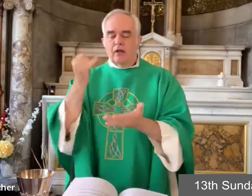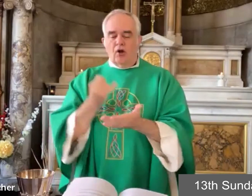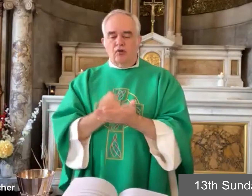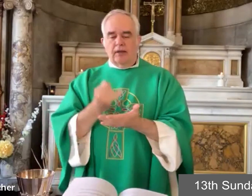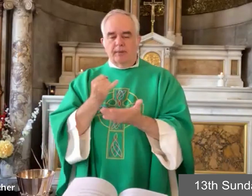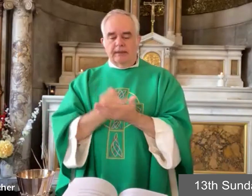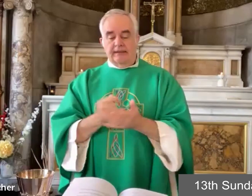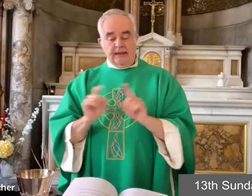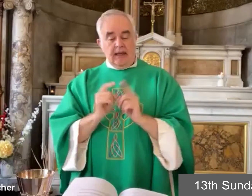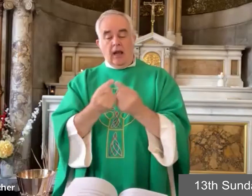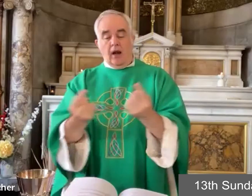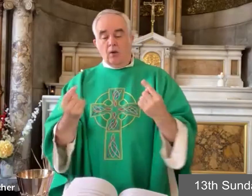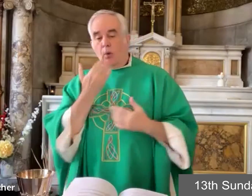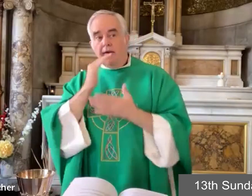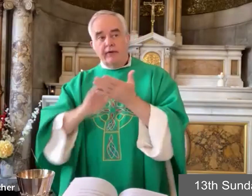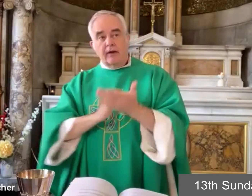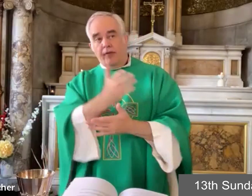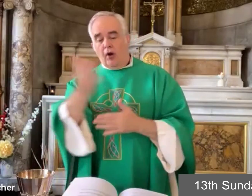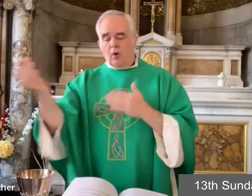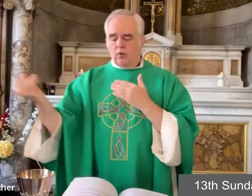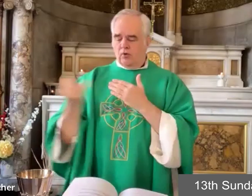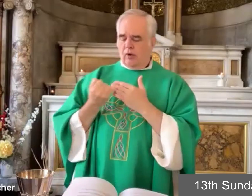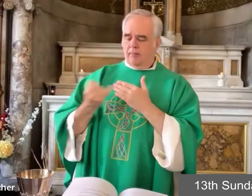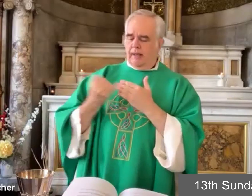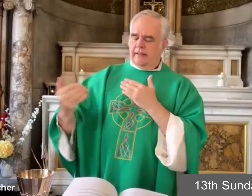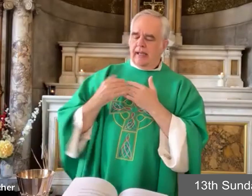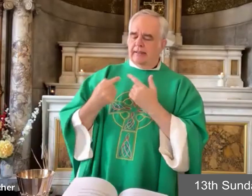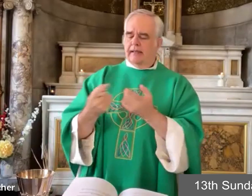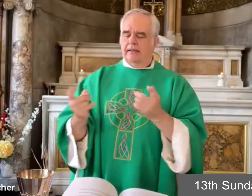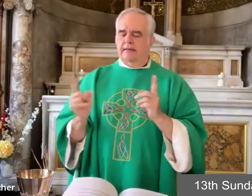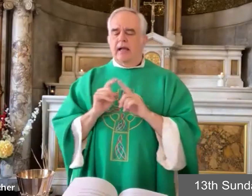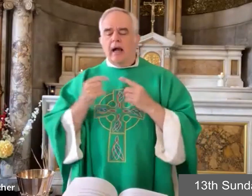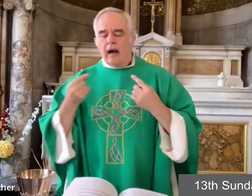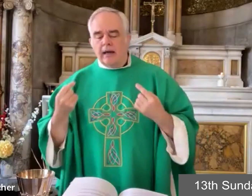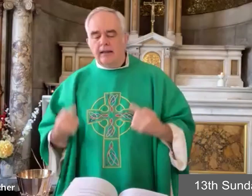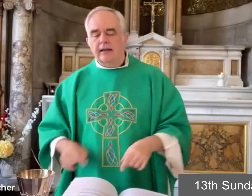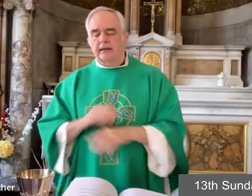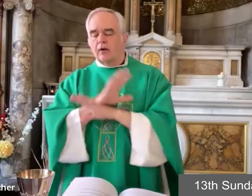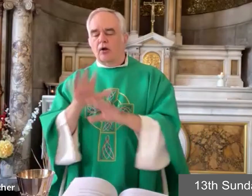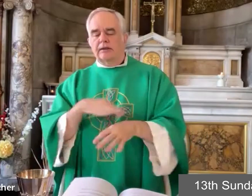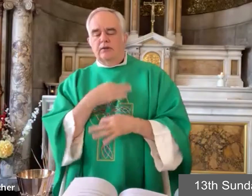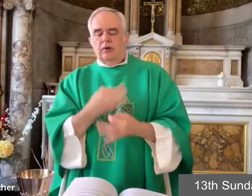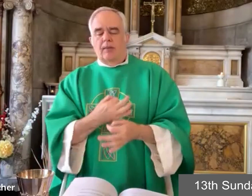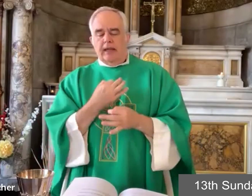our trespasses, as we forgive those who trespass against us. And lead us not into